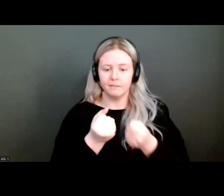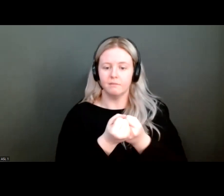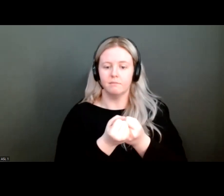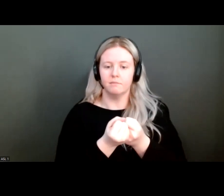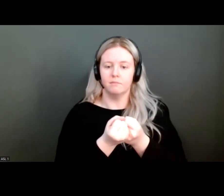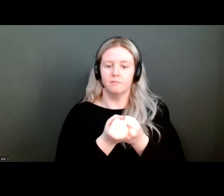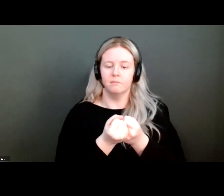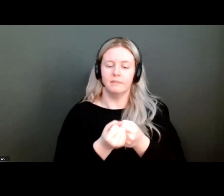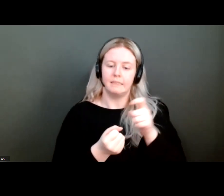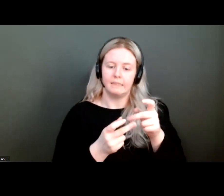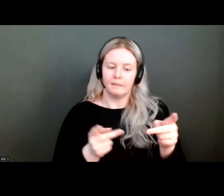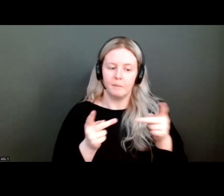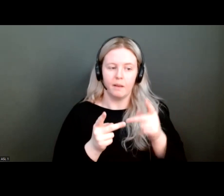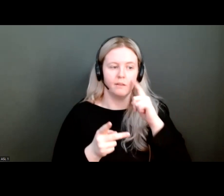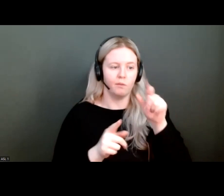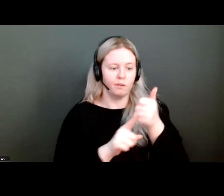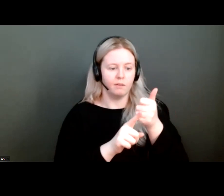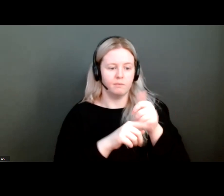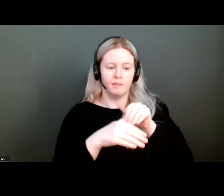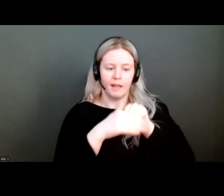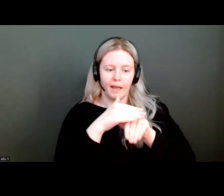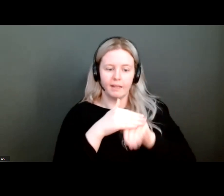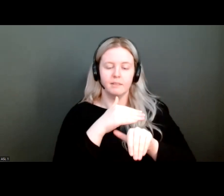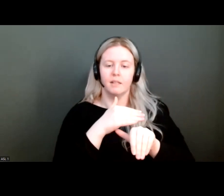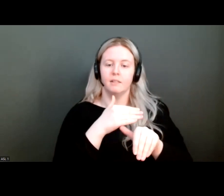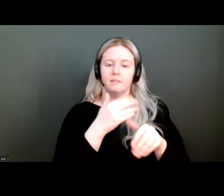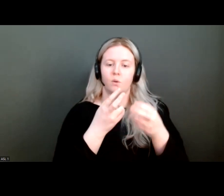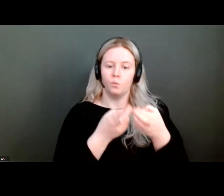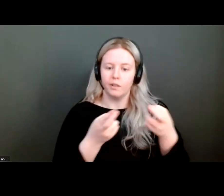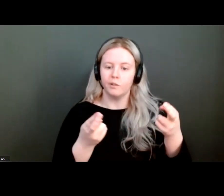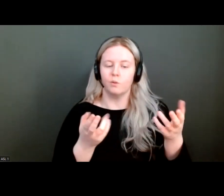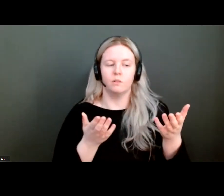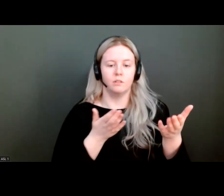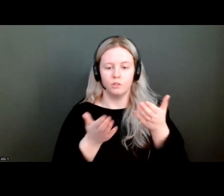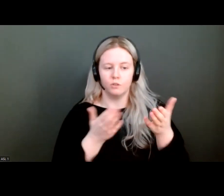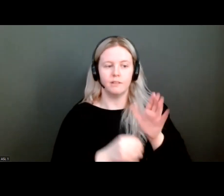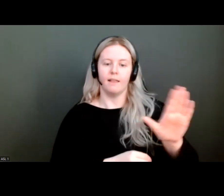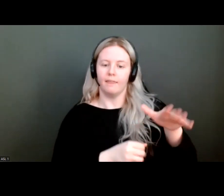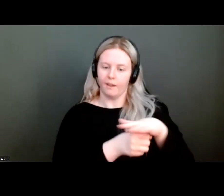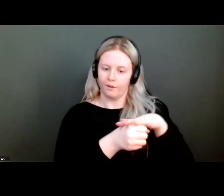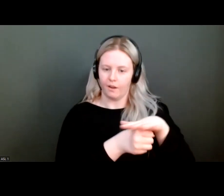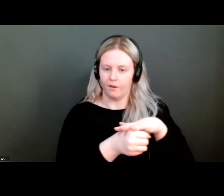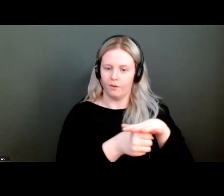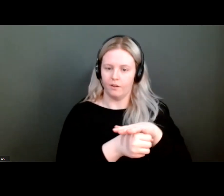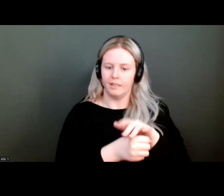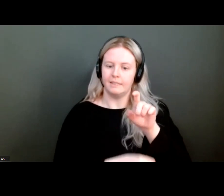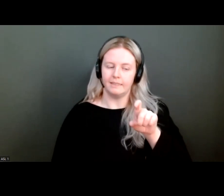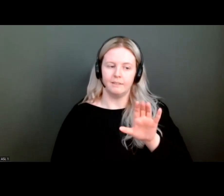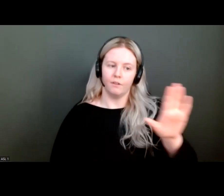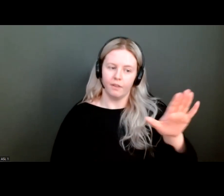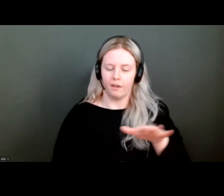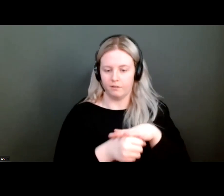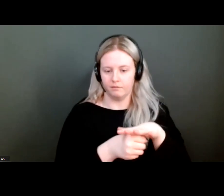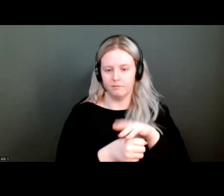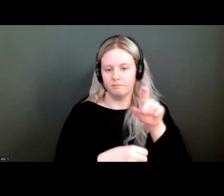can access resource and services in their area, the need in their